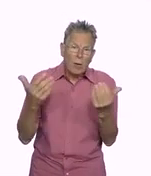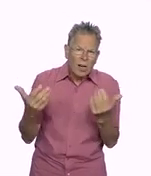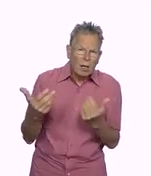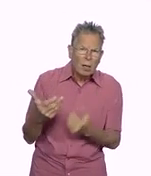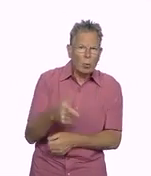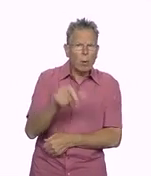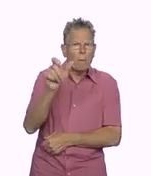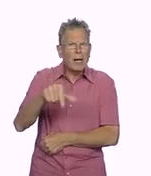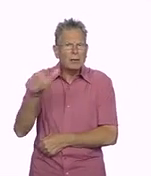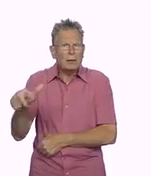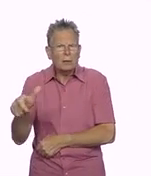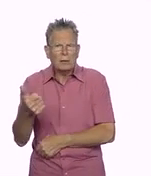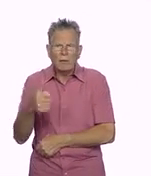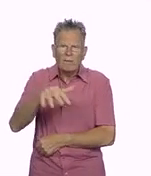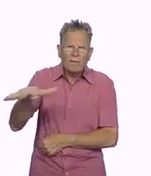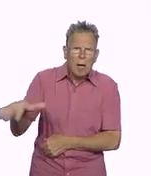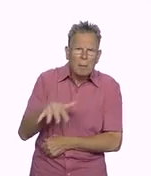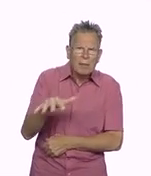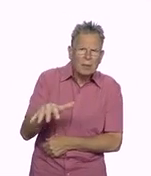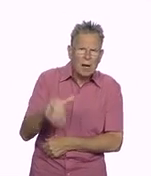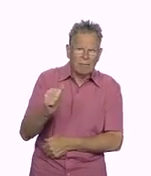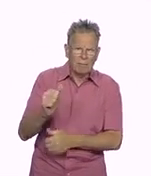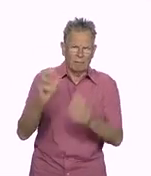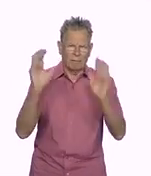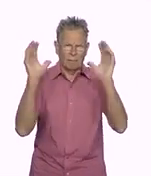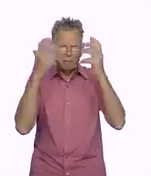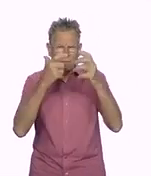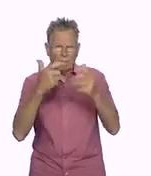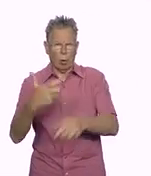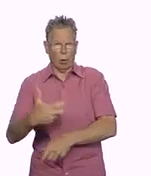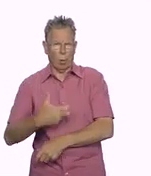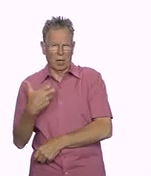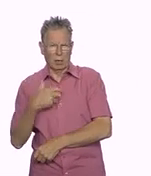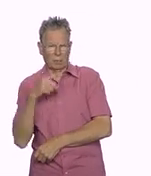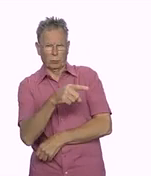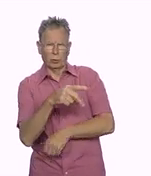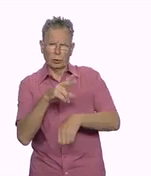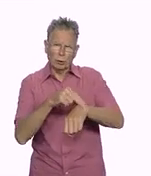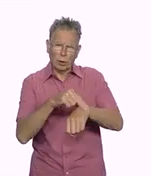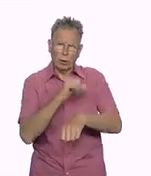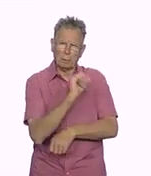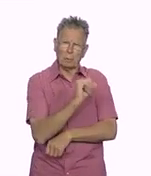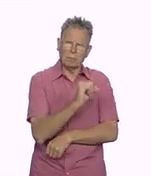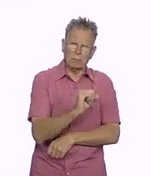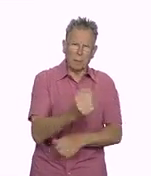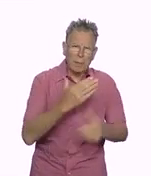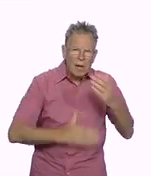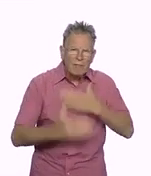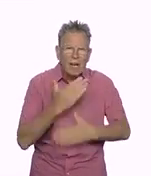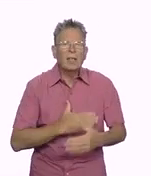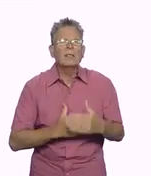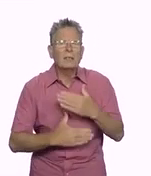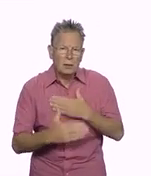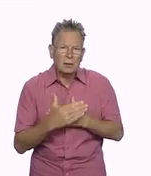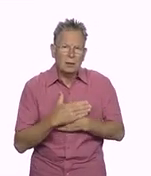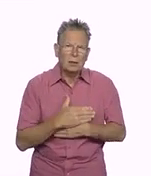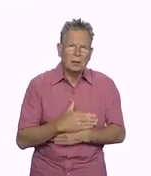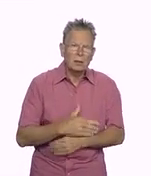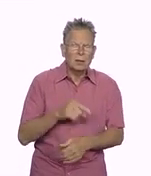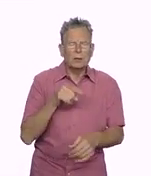However, where a patient or relative does have a concern or complaint about a doctor's practice or behaviour, these can usually be settled